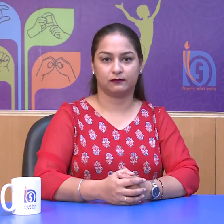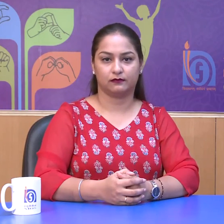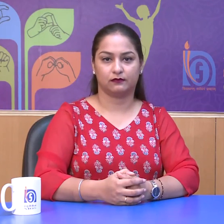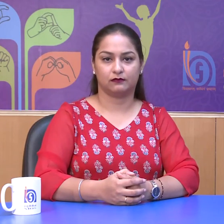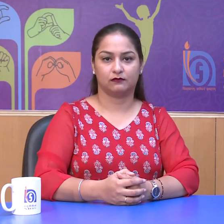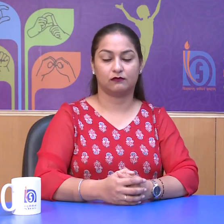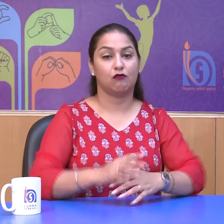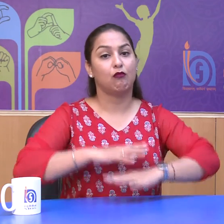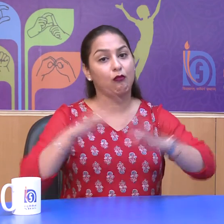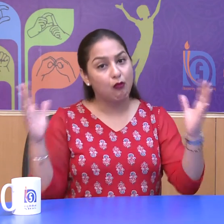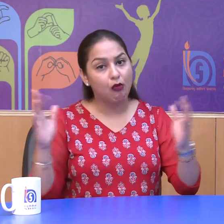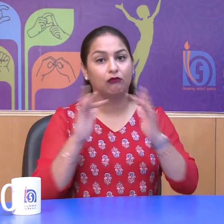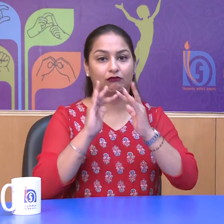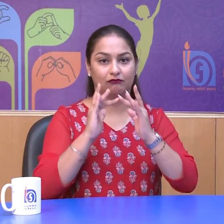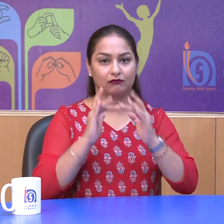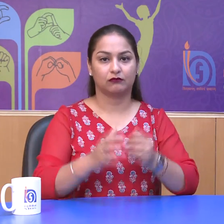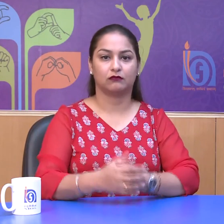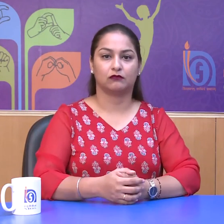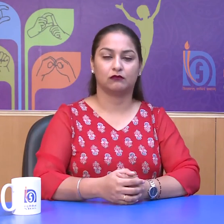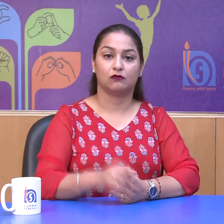more information, you may visit